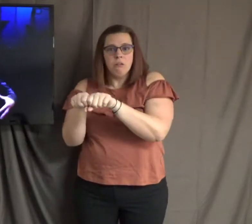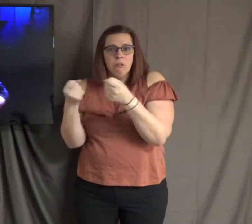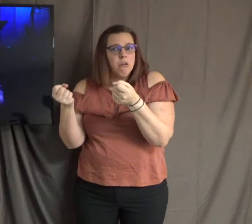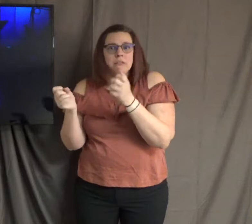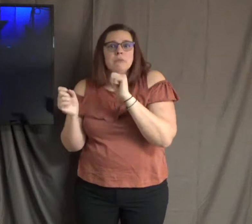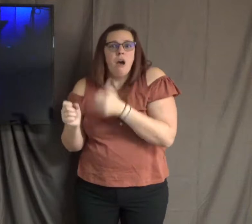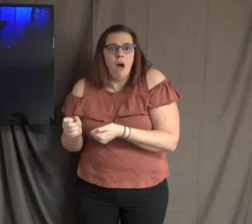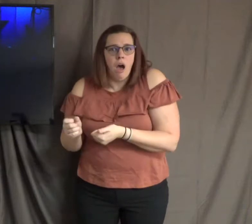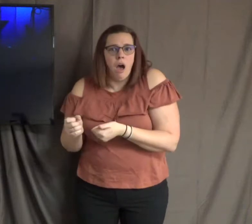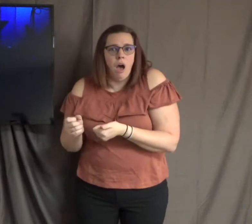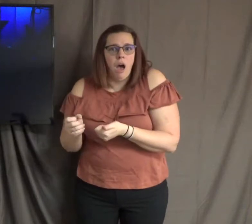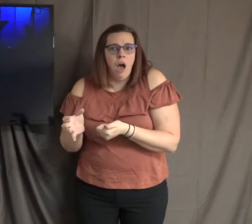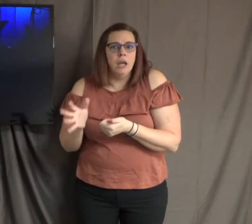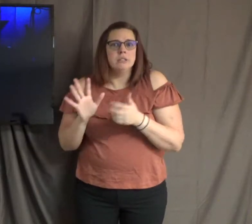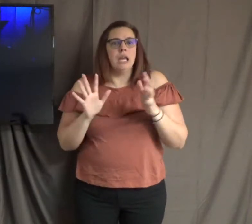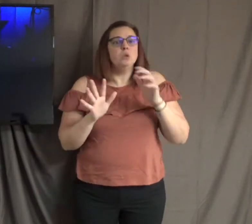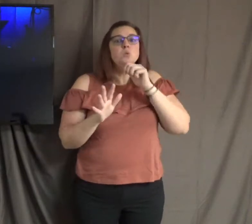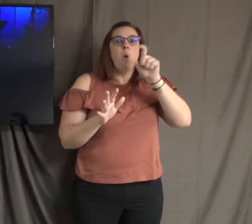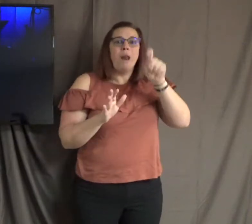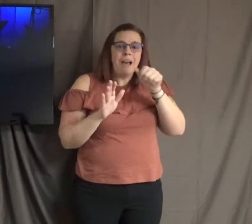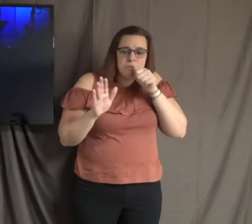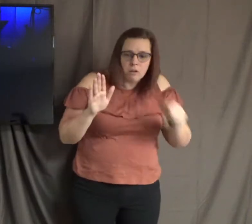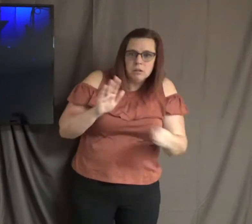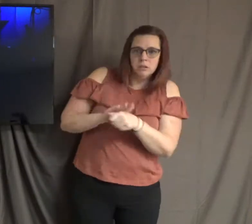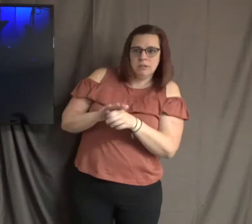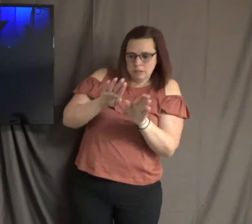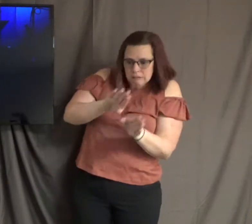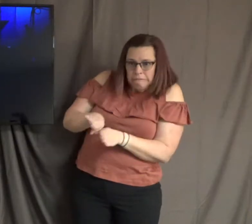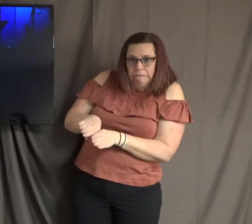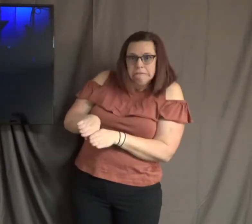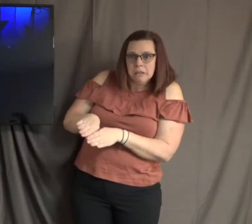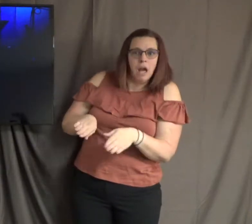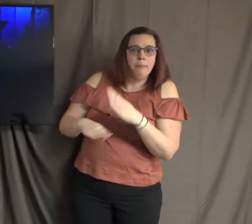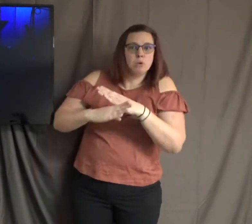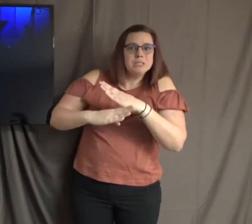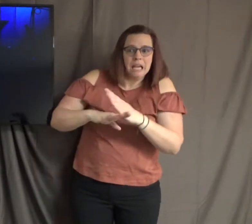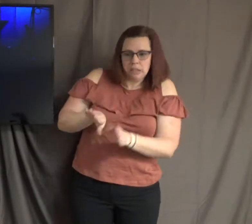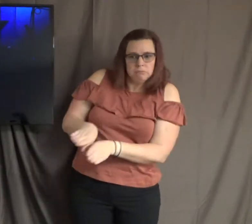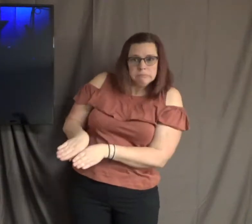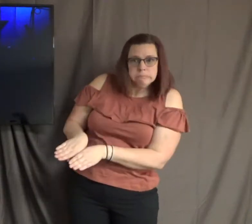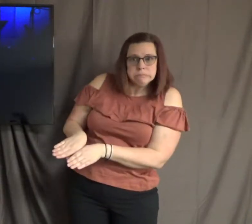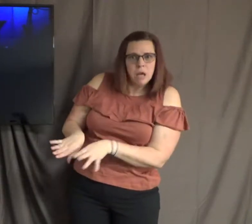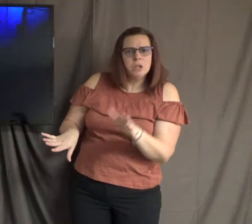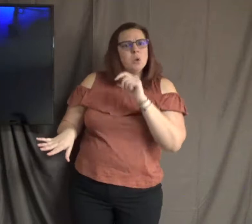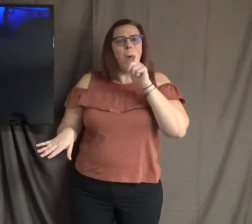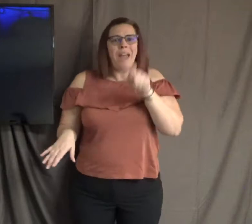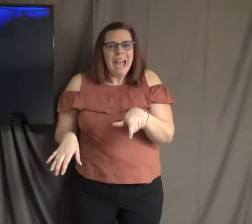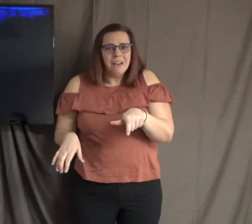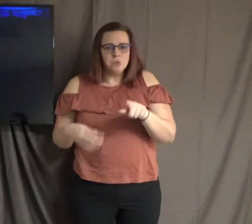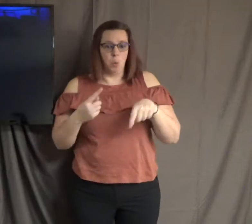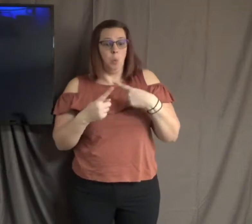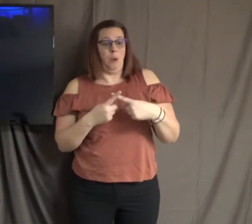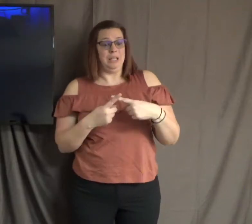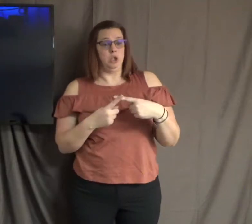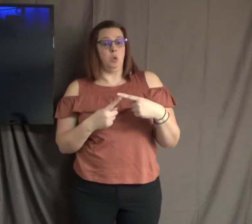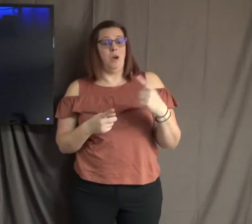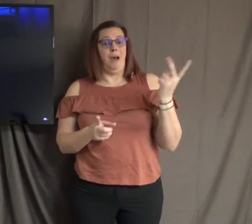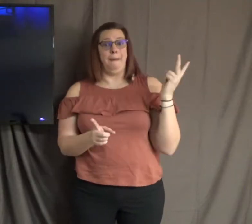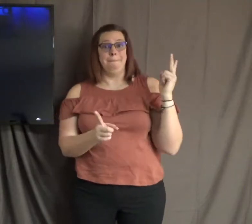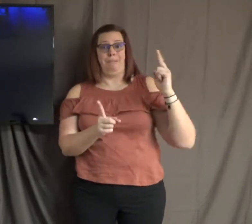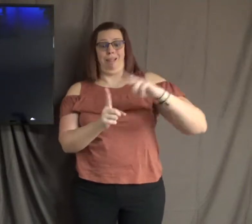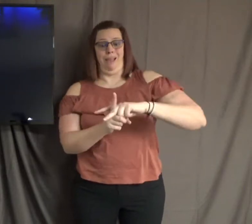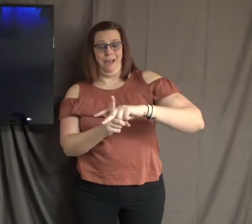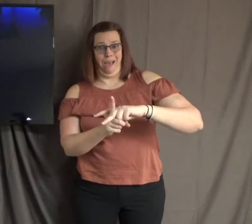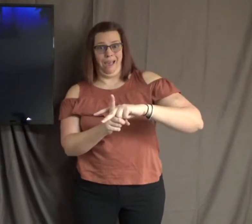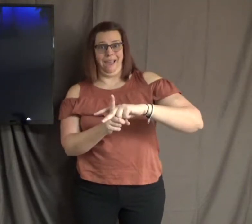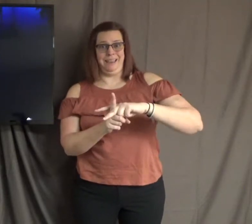hide it away and protect it. In fact, it's the most powerful thing that there is, and when you apply it with